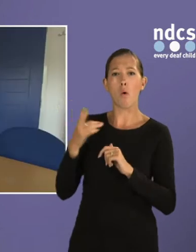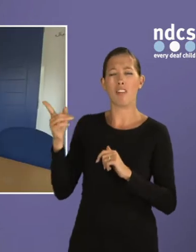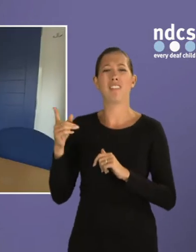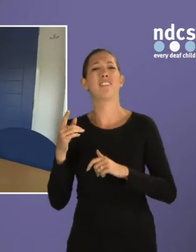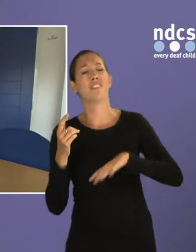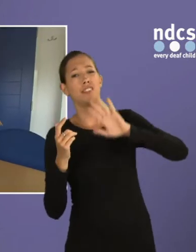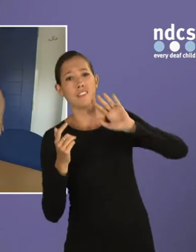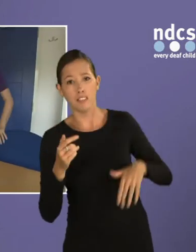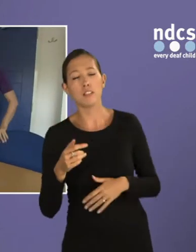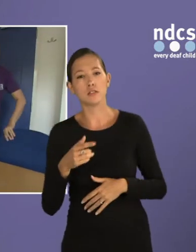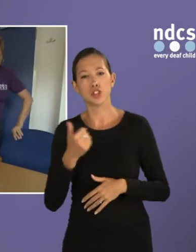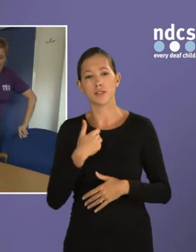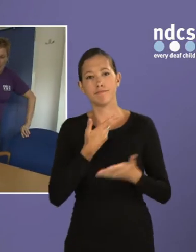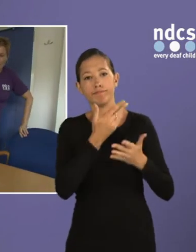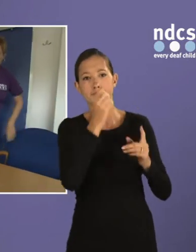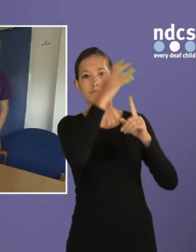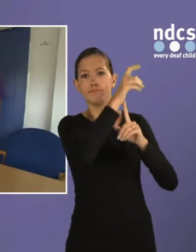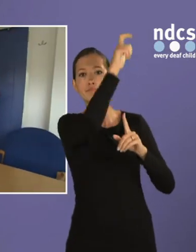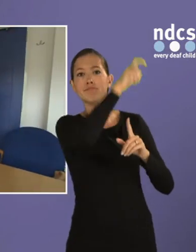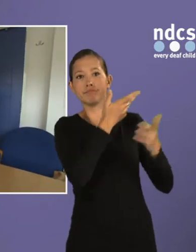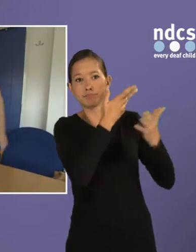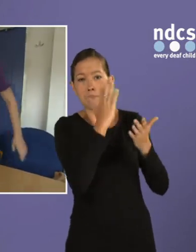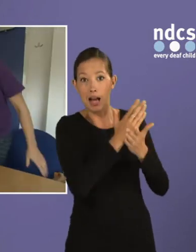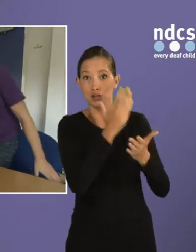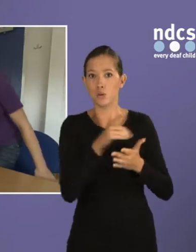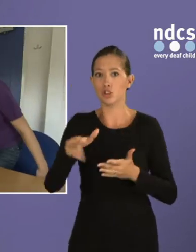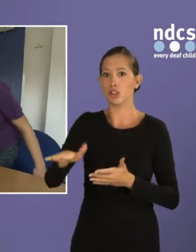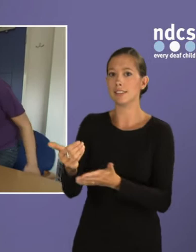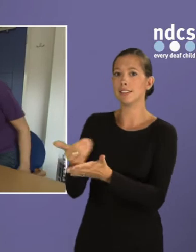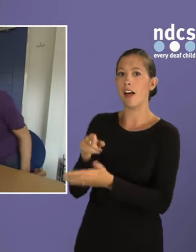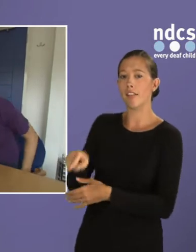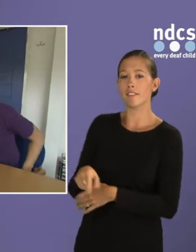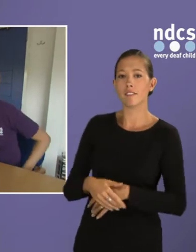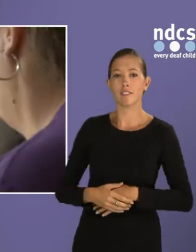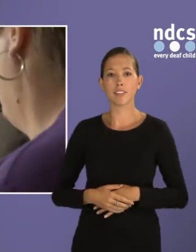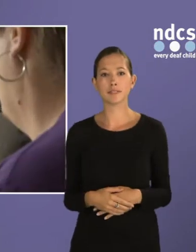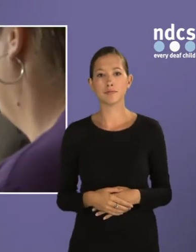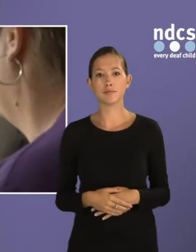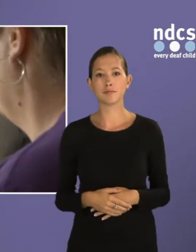difficult or they take no notice, contact your designated person and ensure the child is safe.